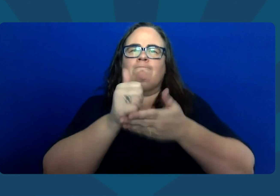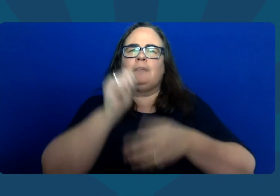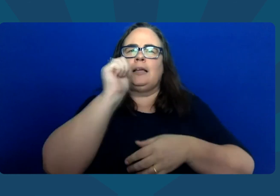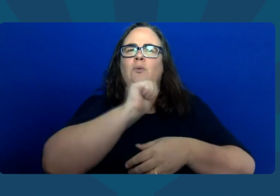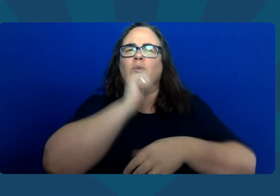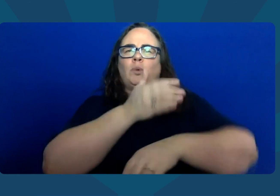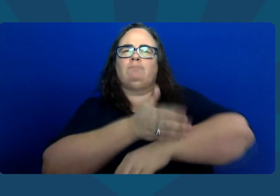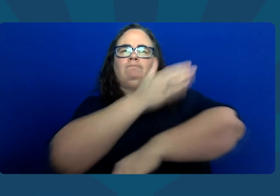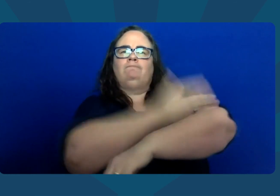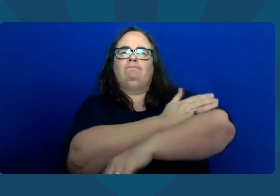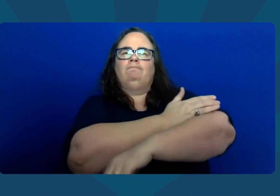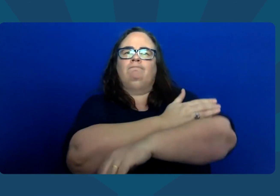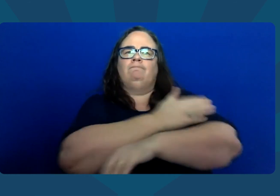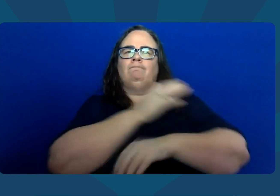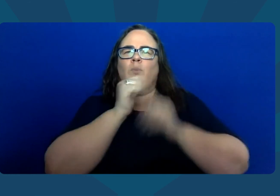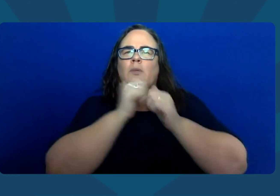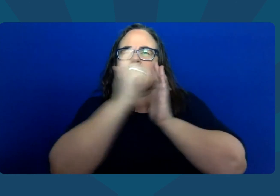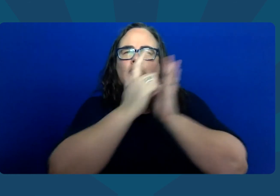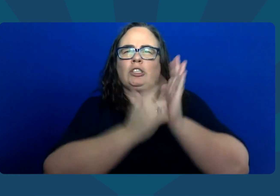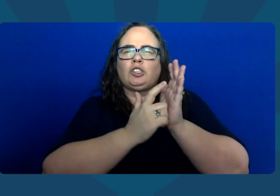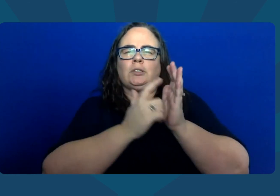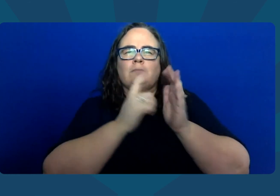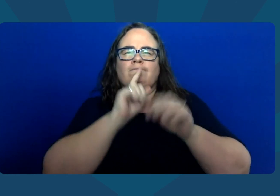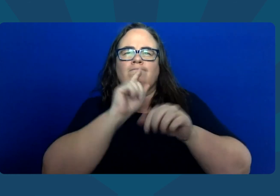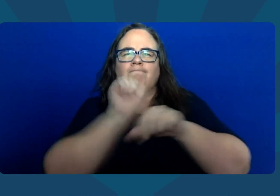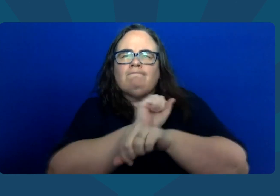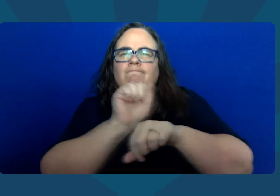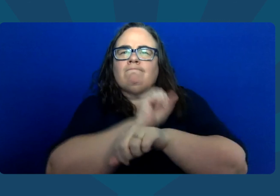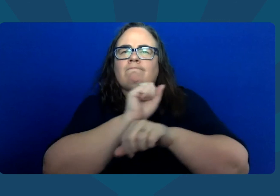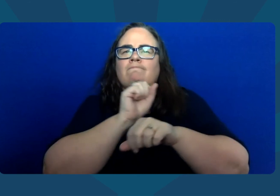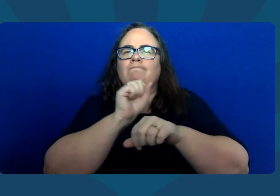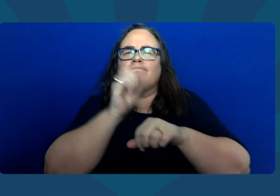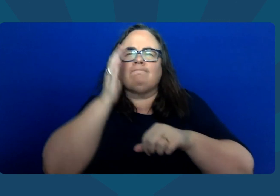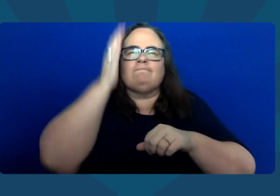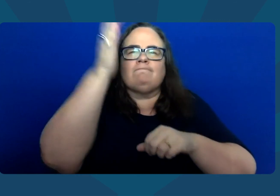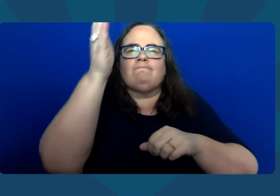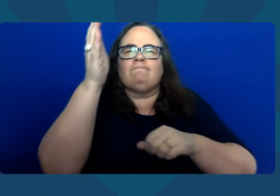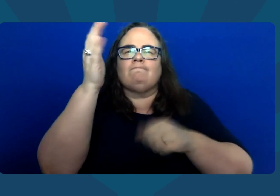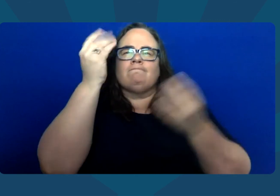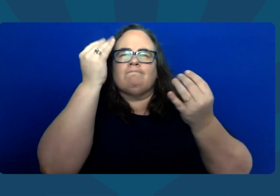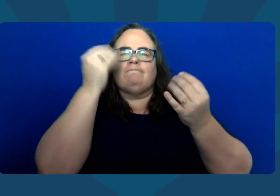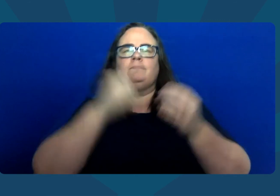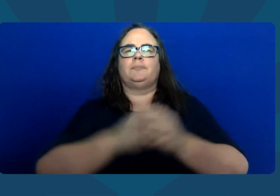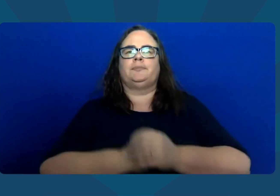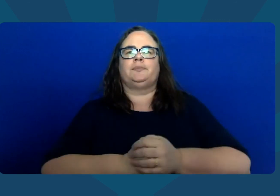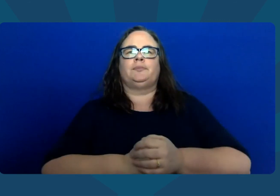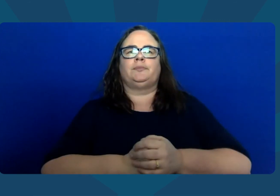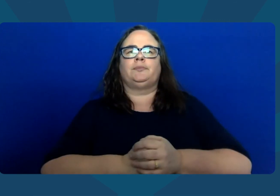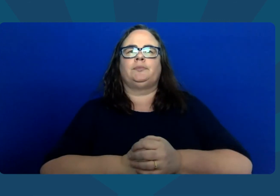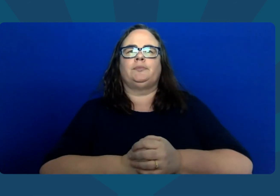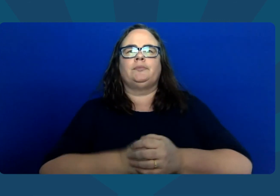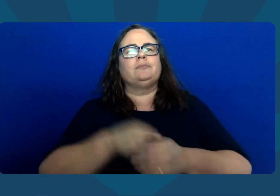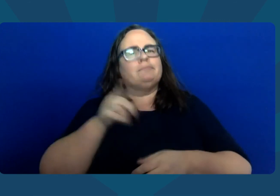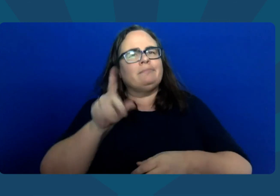to improve Arizona through practical and forward-thinking legislation.